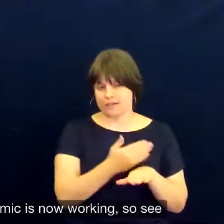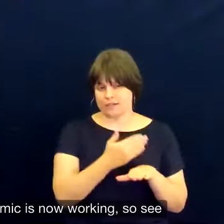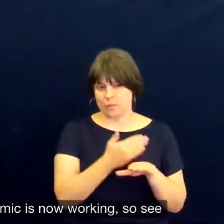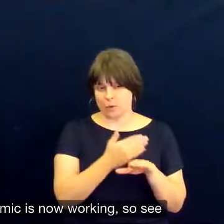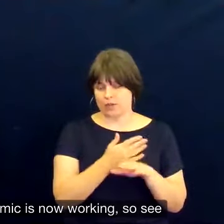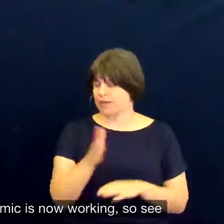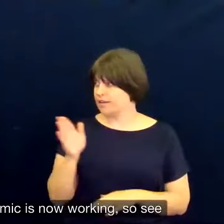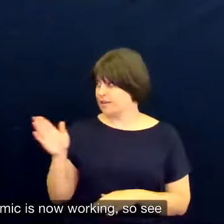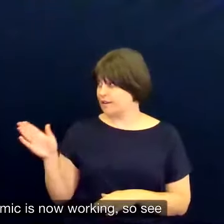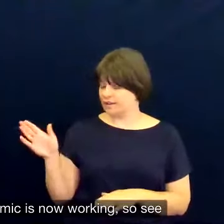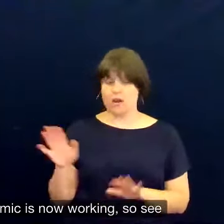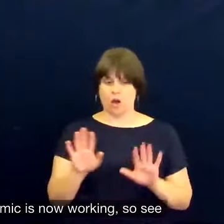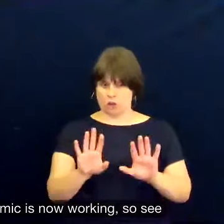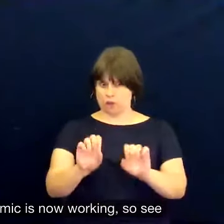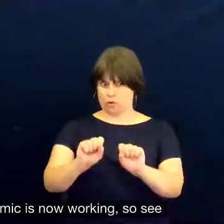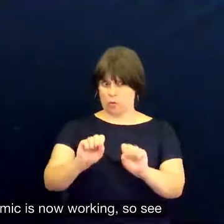in the chat